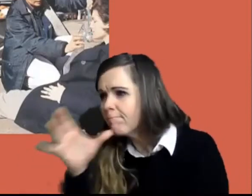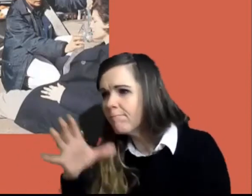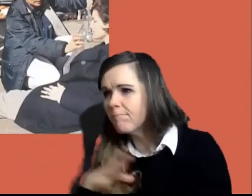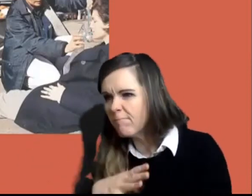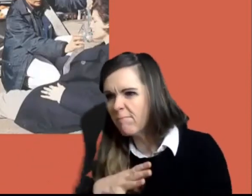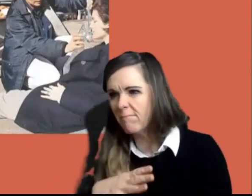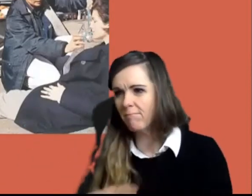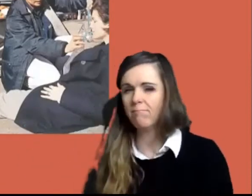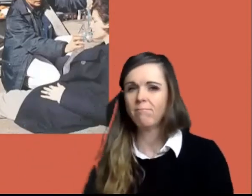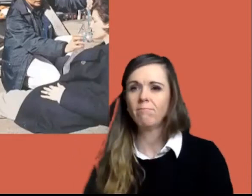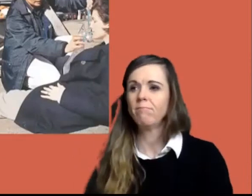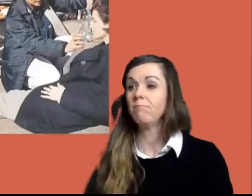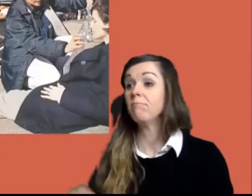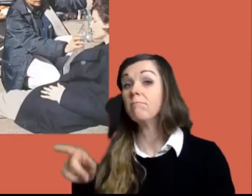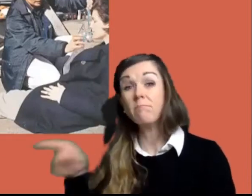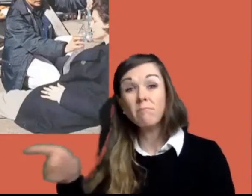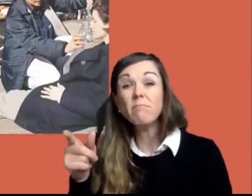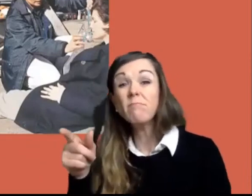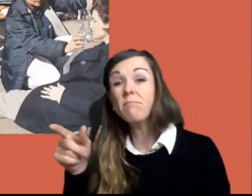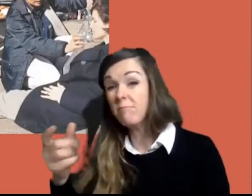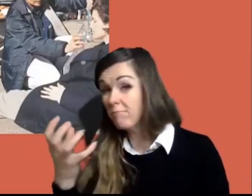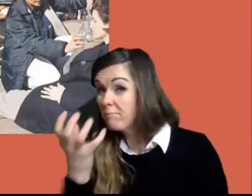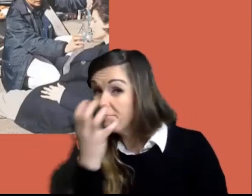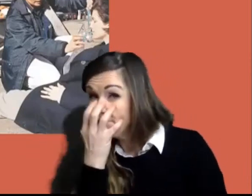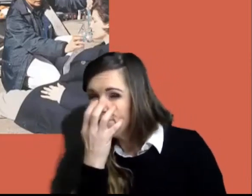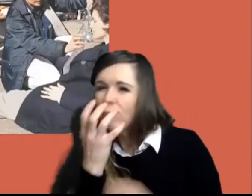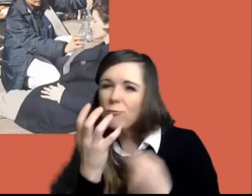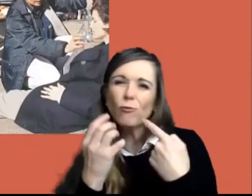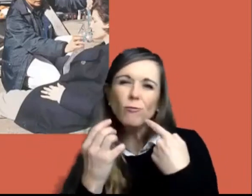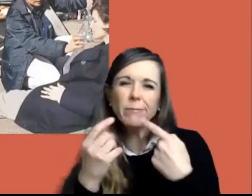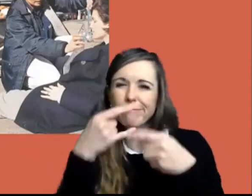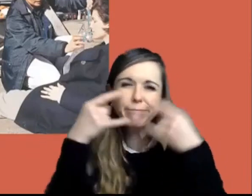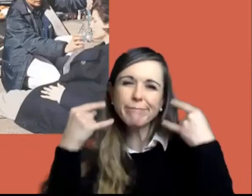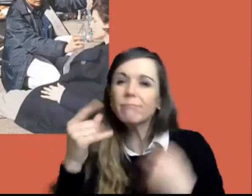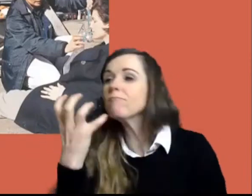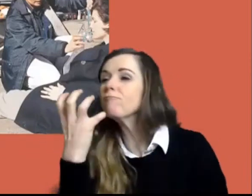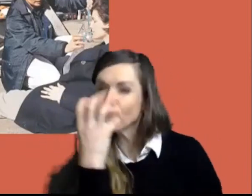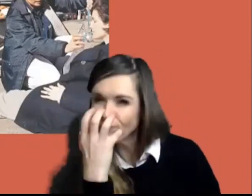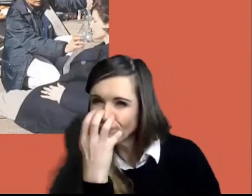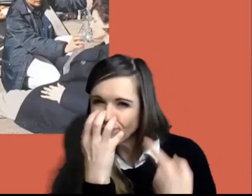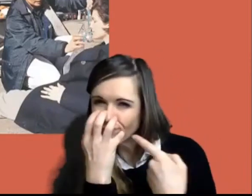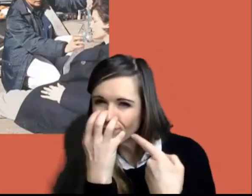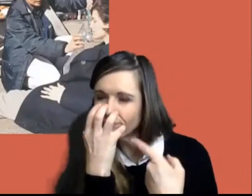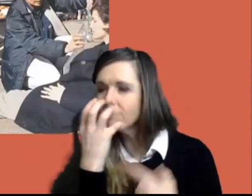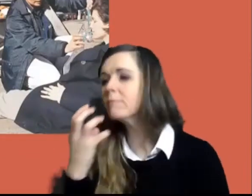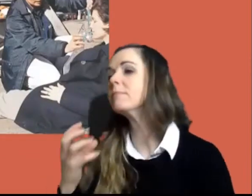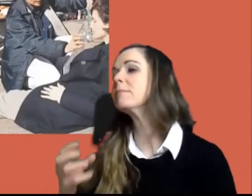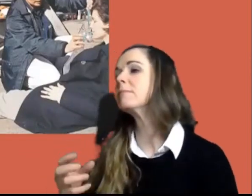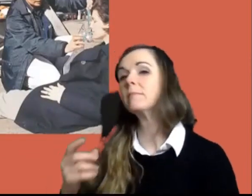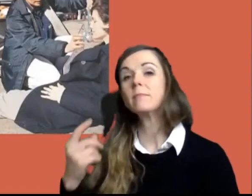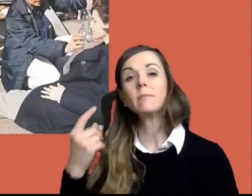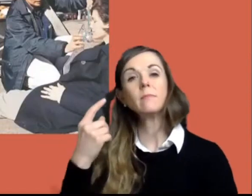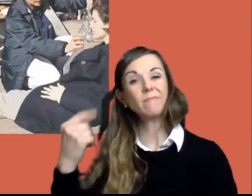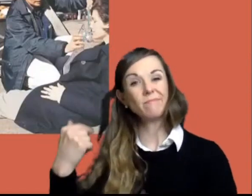a mask, and secures it to the woman's face. That